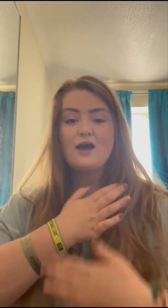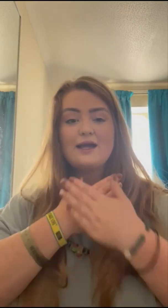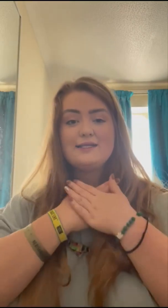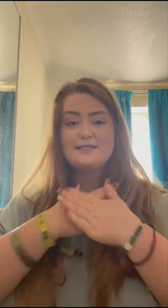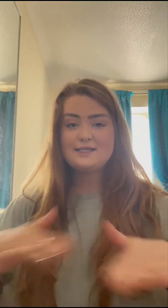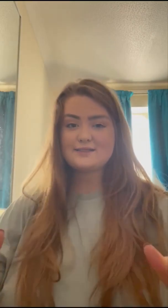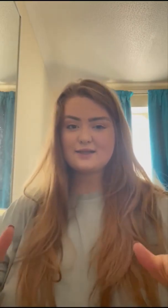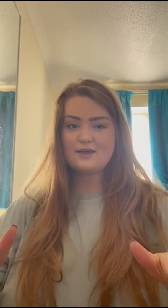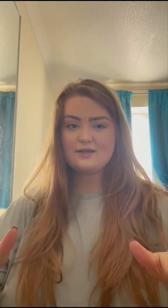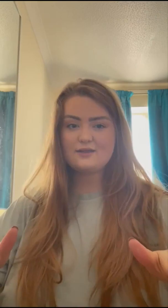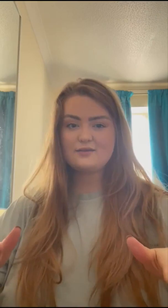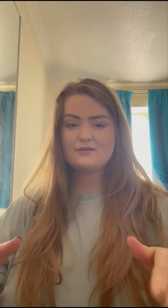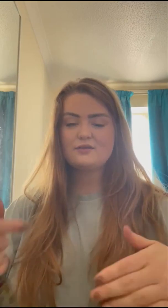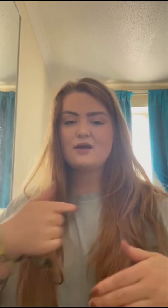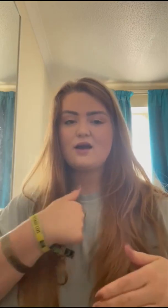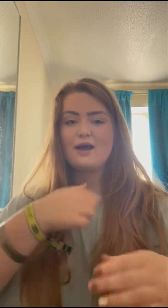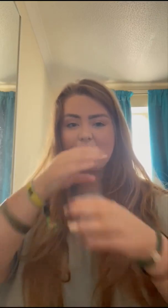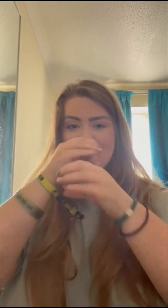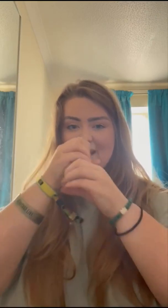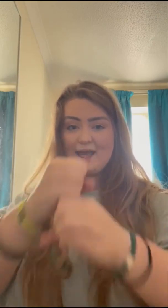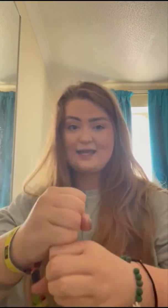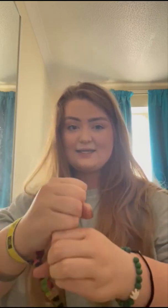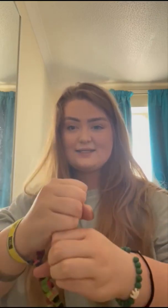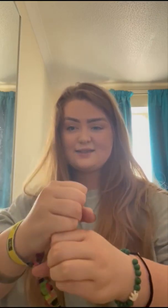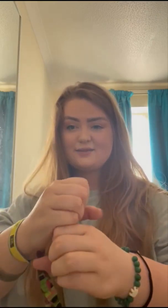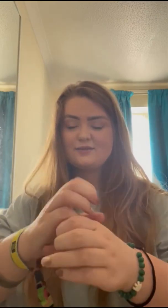I dislike, I hate.